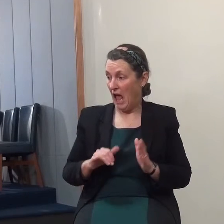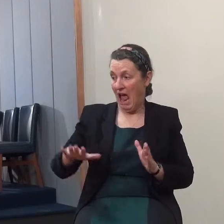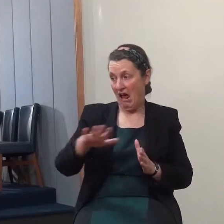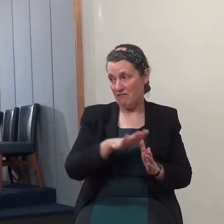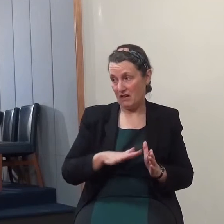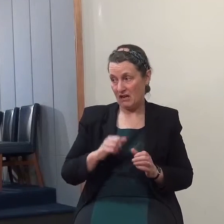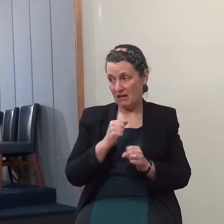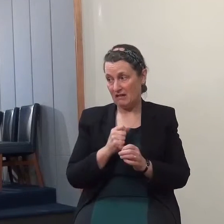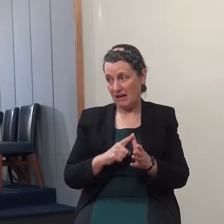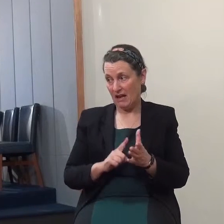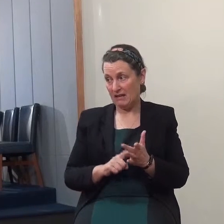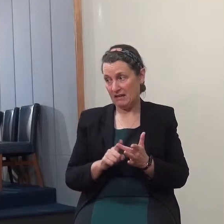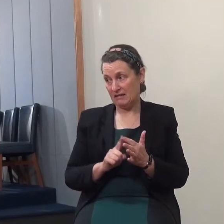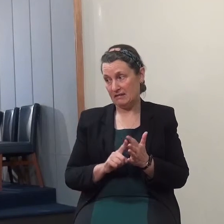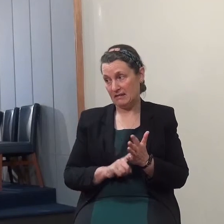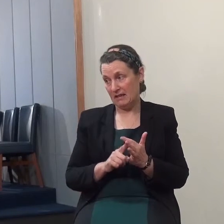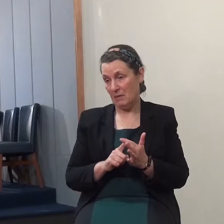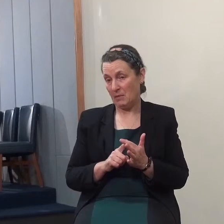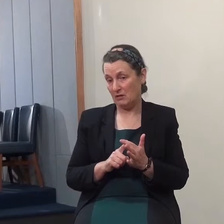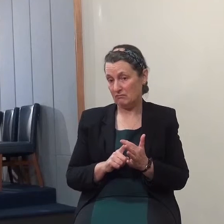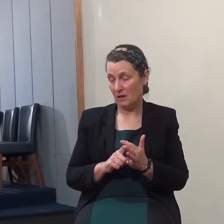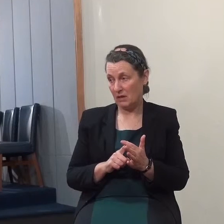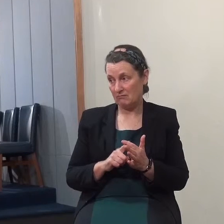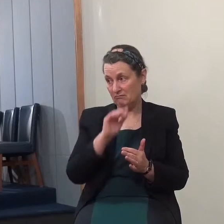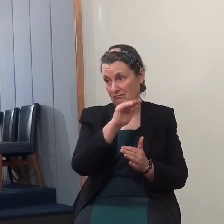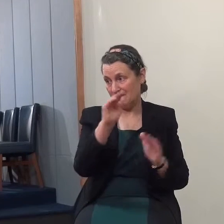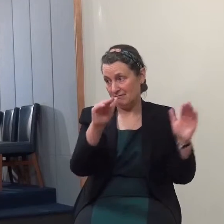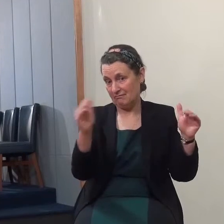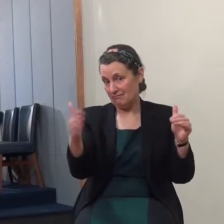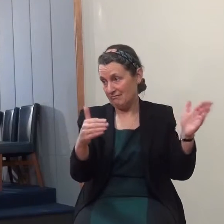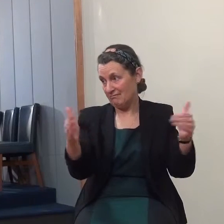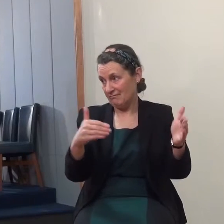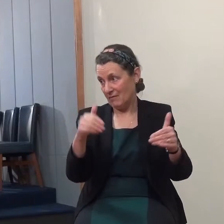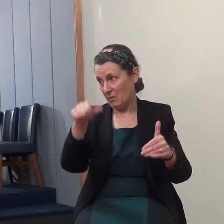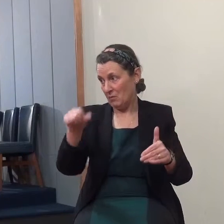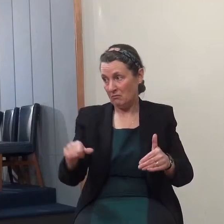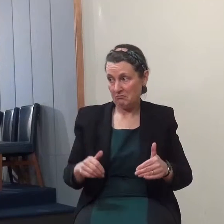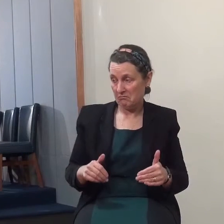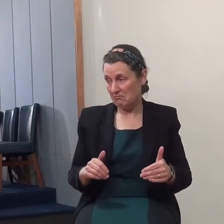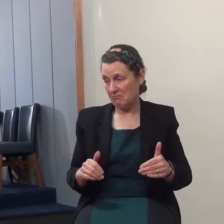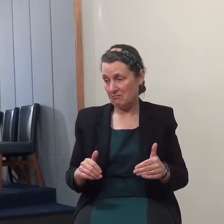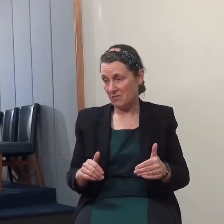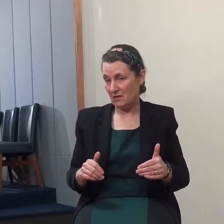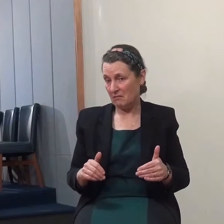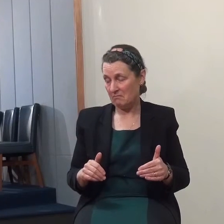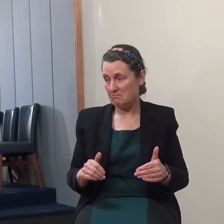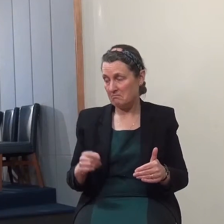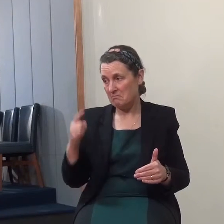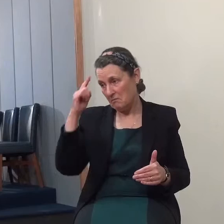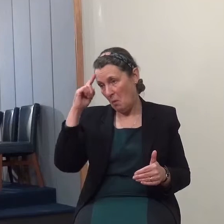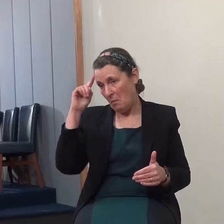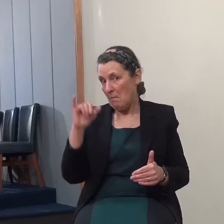wouldn't expect at this stage, even if they have in mind an earthly takeover of the country, by